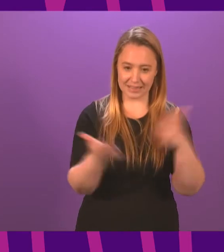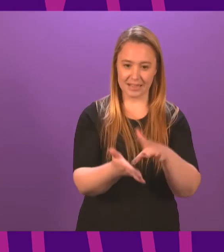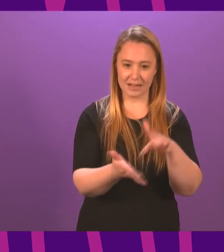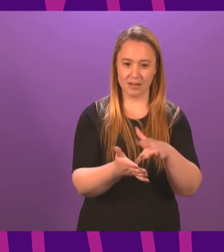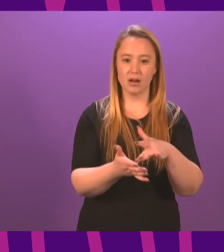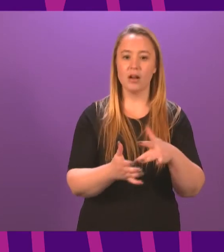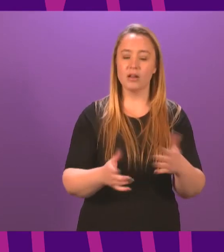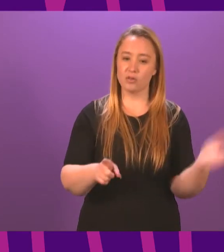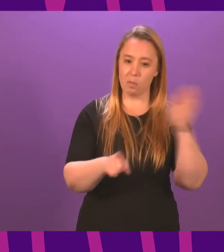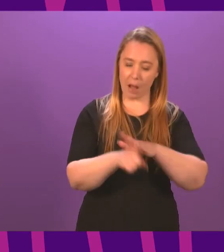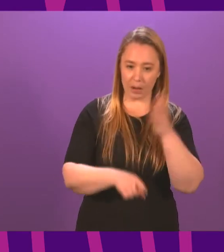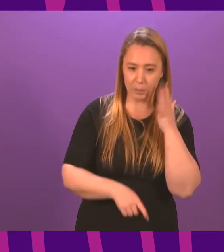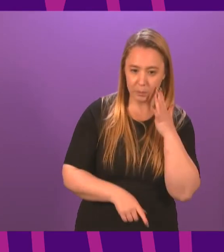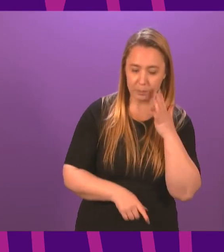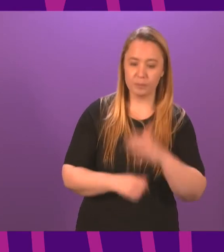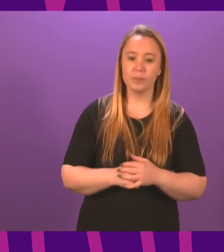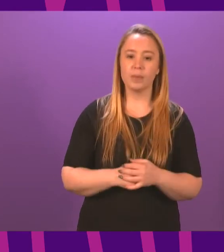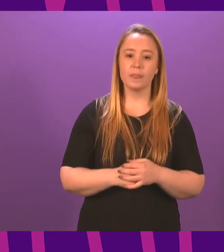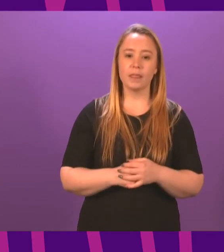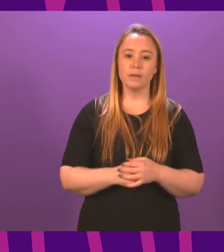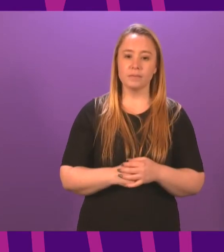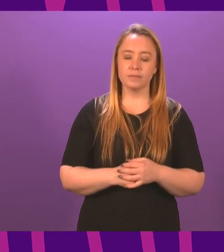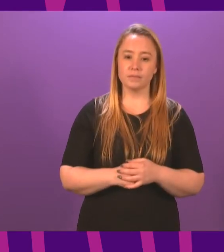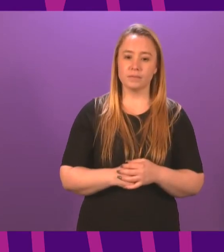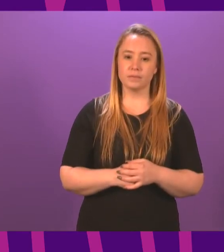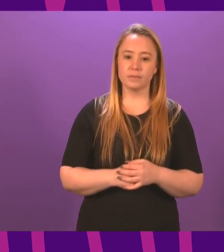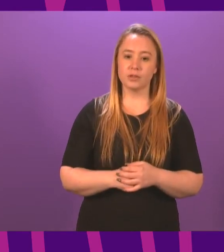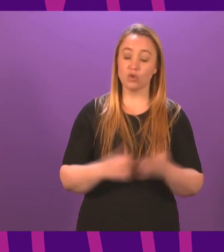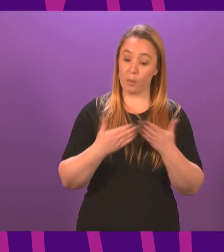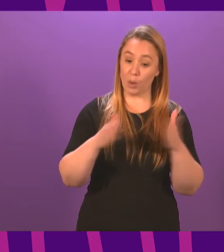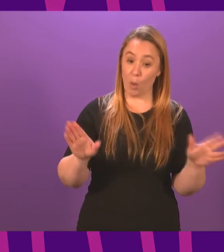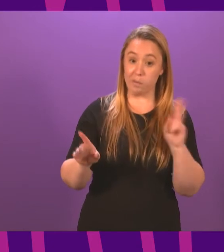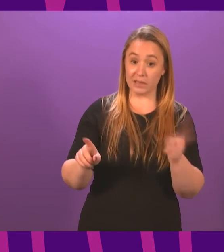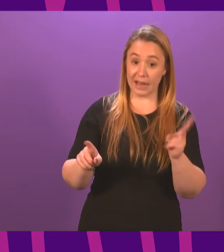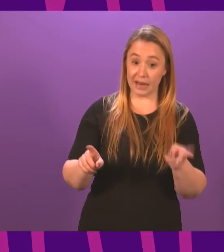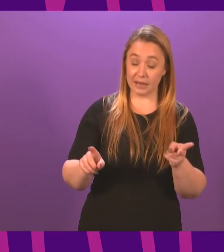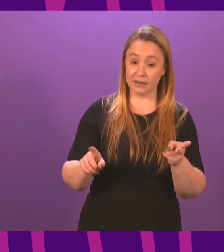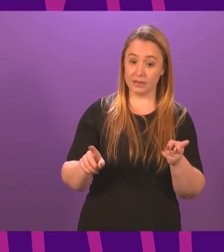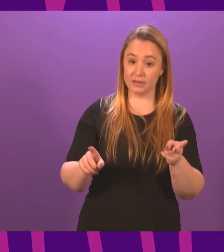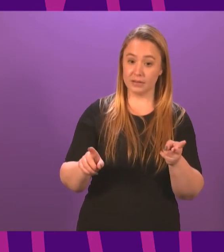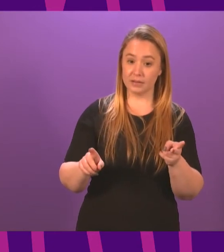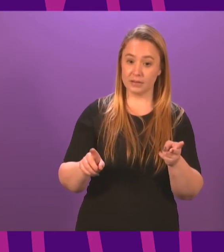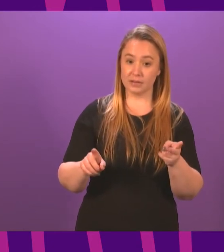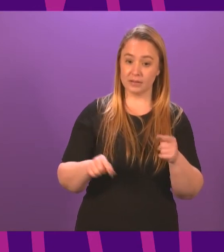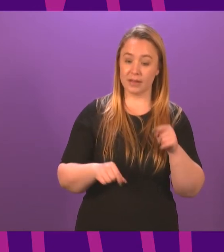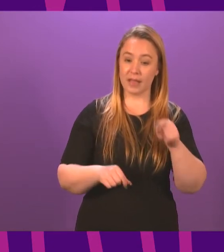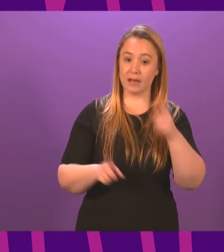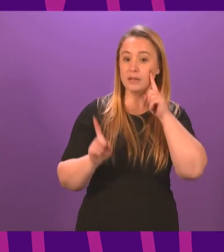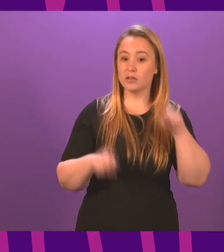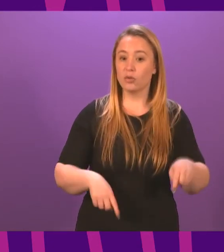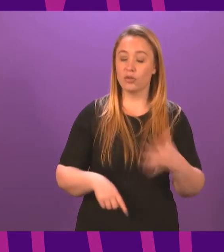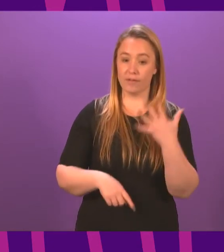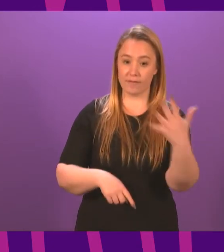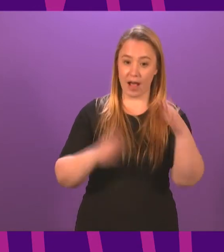return of gyms and was pleased to have had a sympathetic hearing when they reopened. Of course, that predates the current 5-level system that